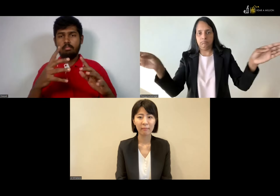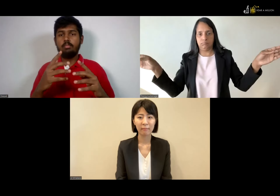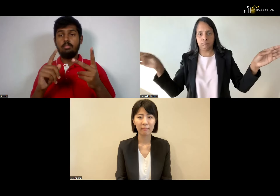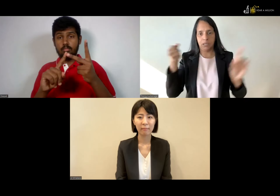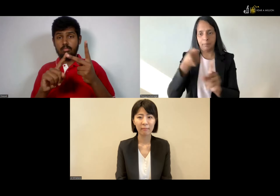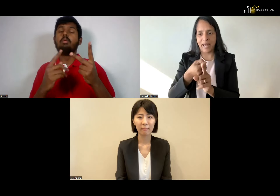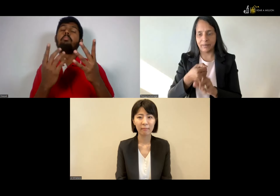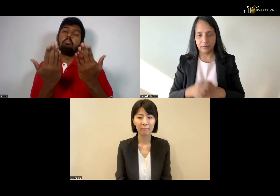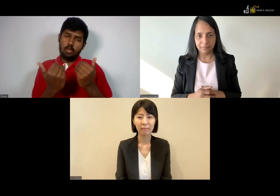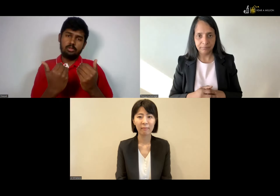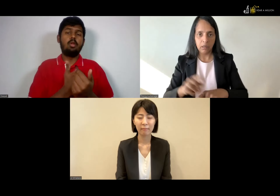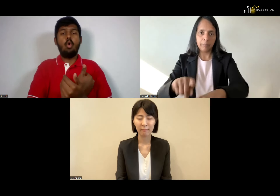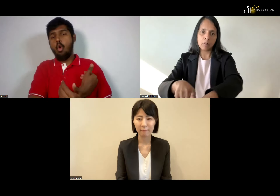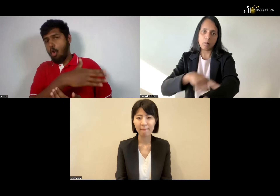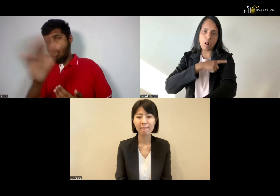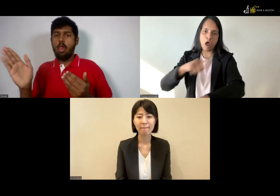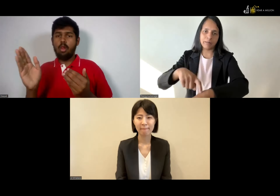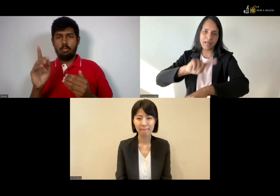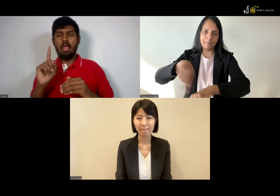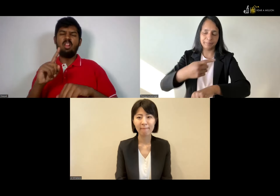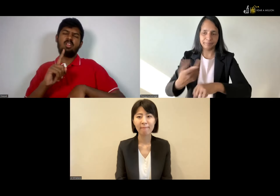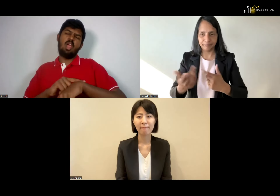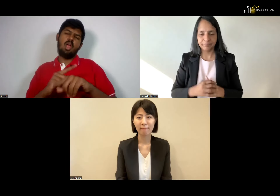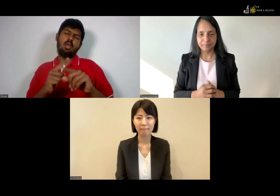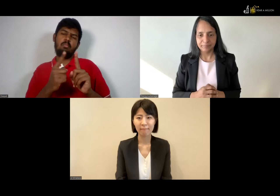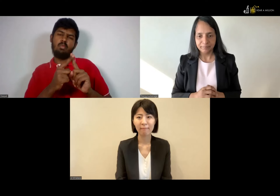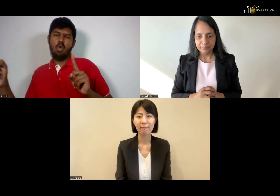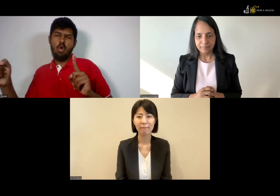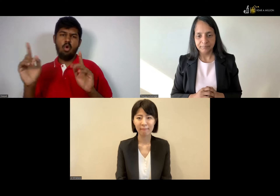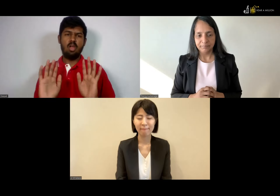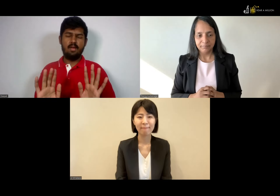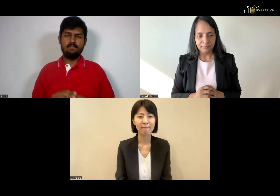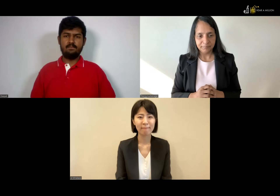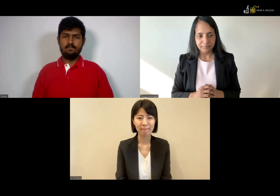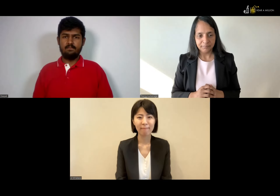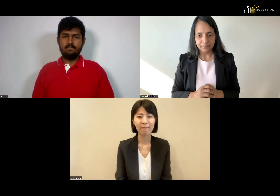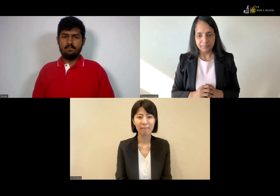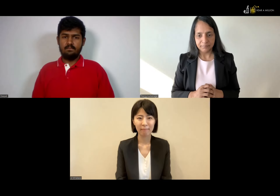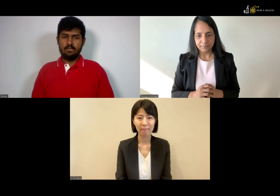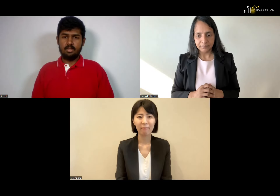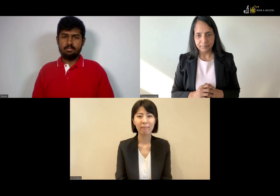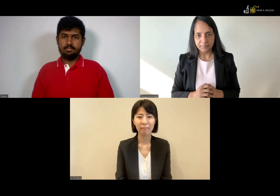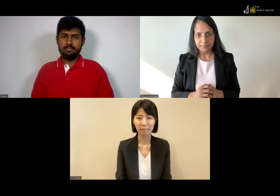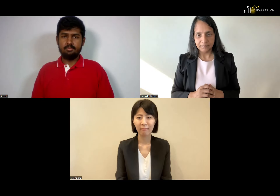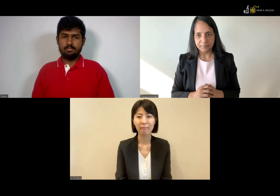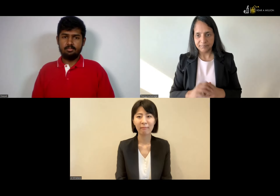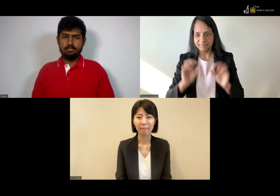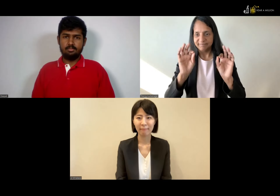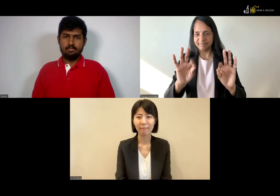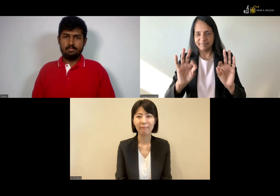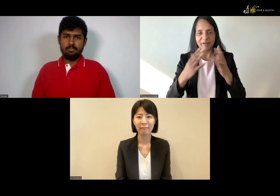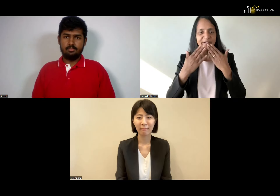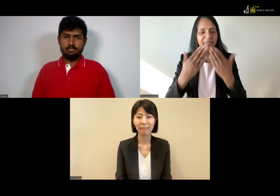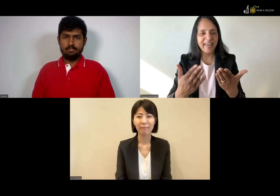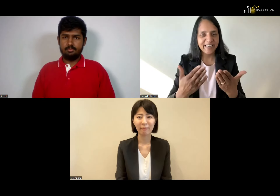might understand, some people might not understand. So, but yeah, you need to do it for all, and it might take time in the